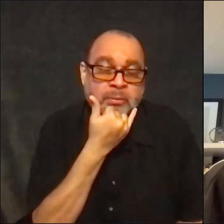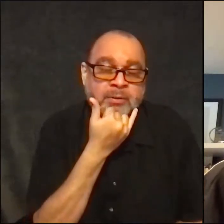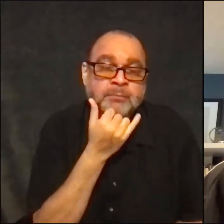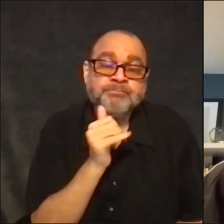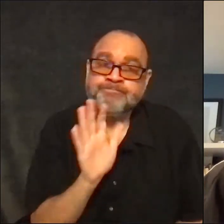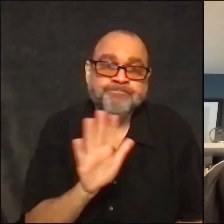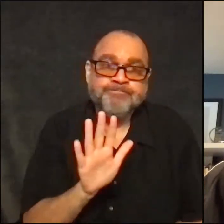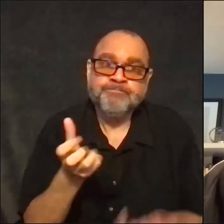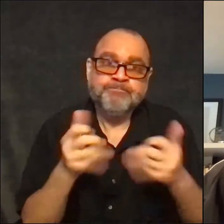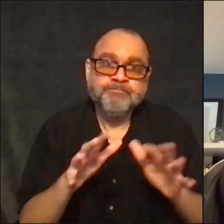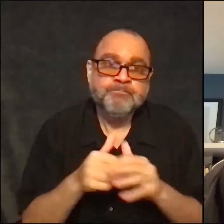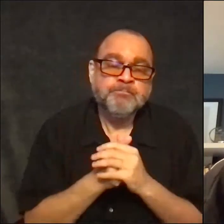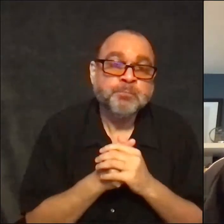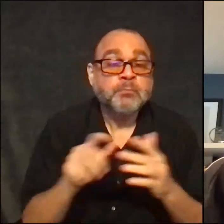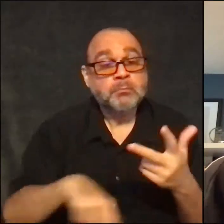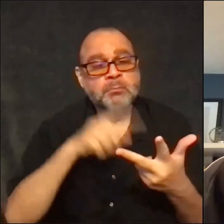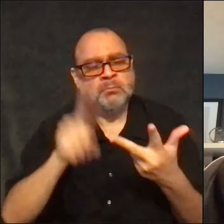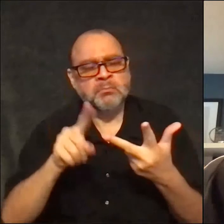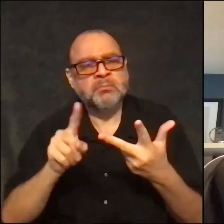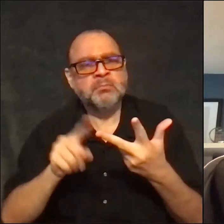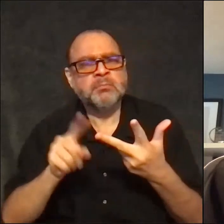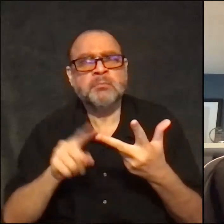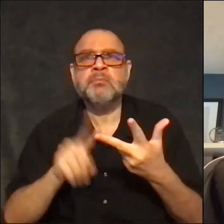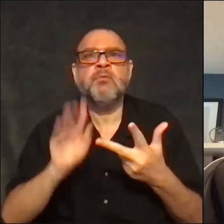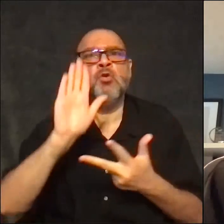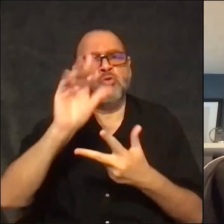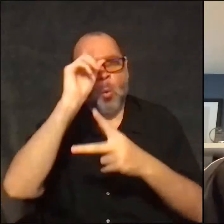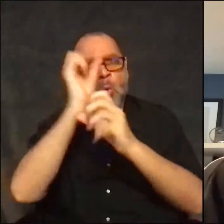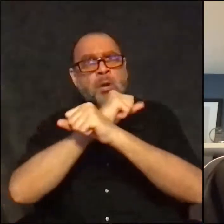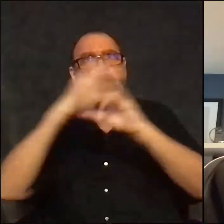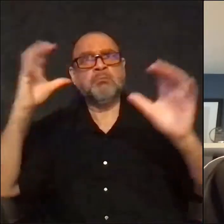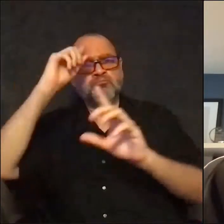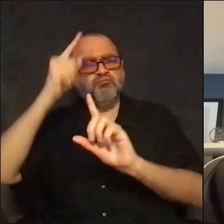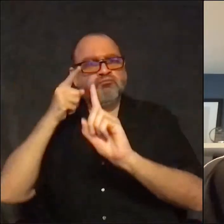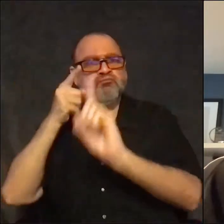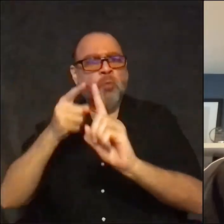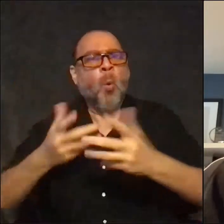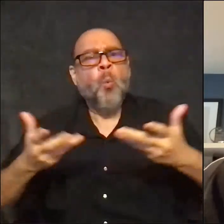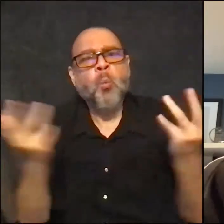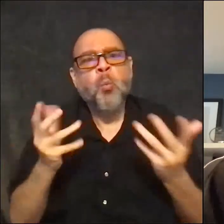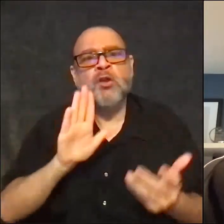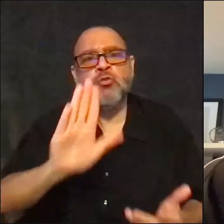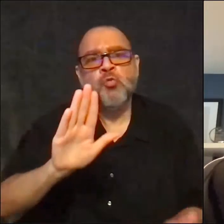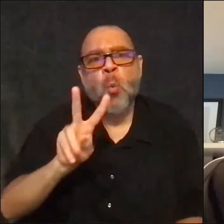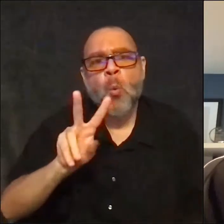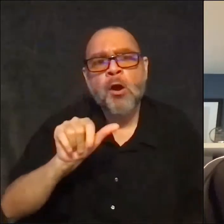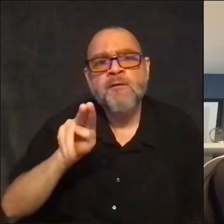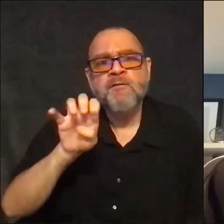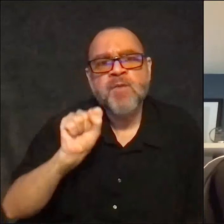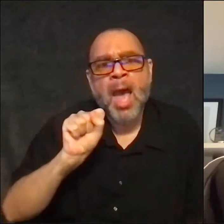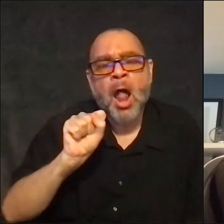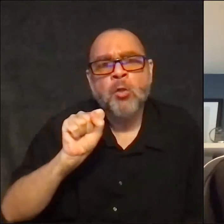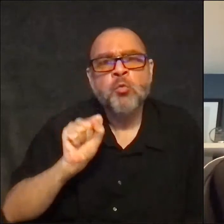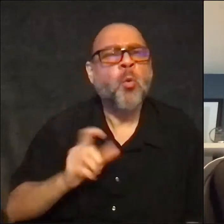your own North Star. Where's your line in the sand? Where are you not willing to change who you are as a Black